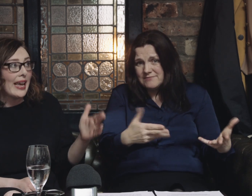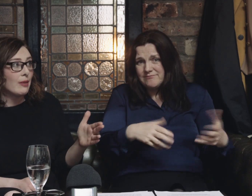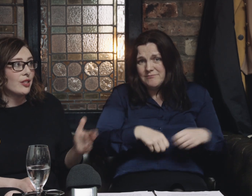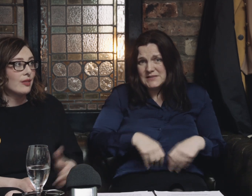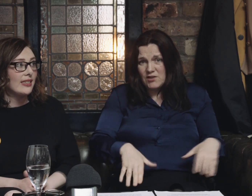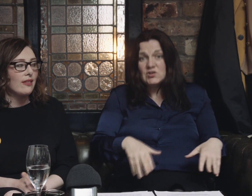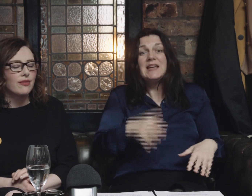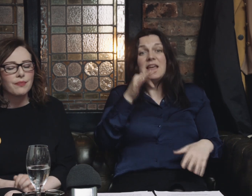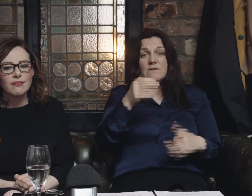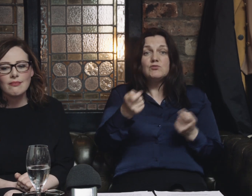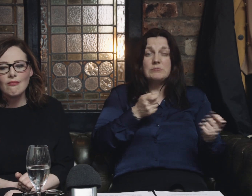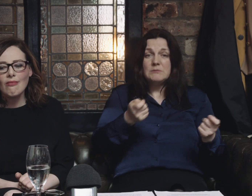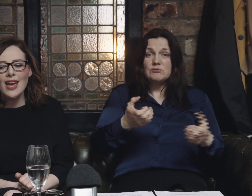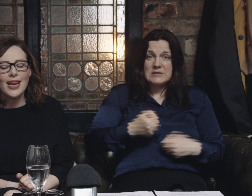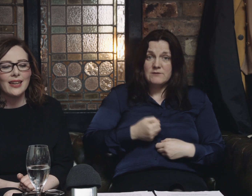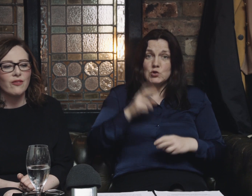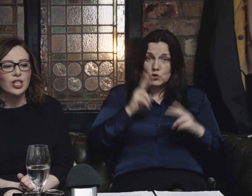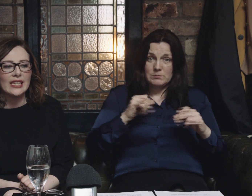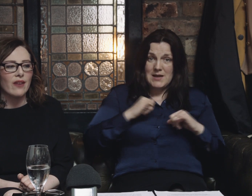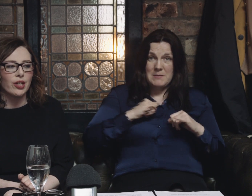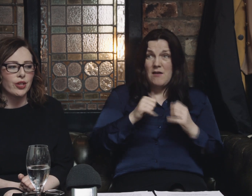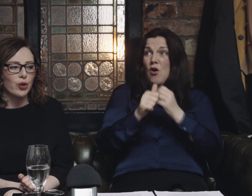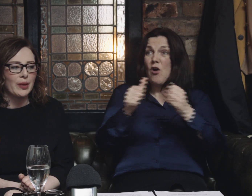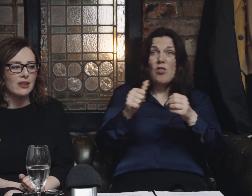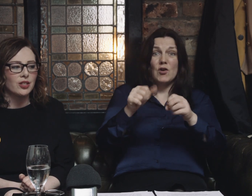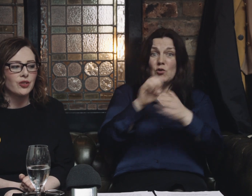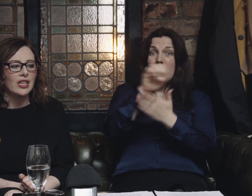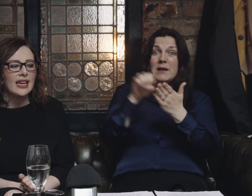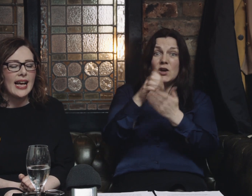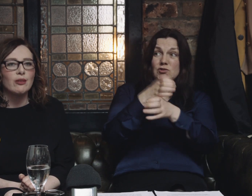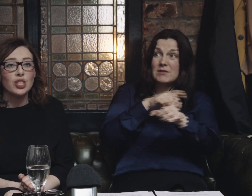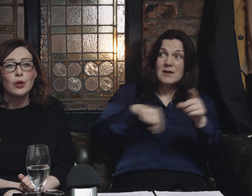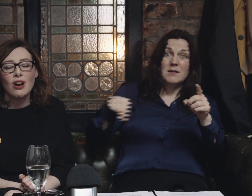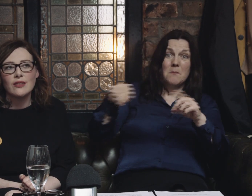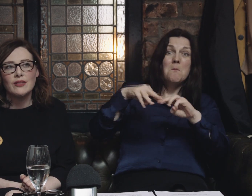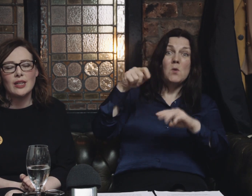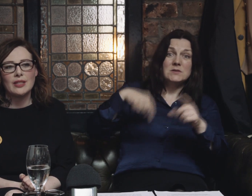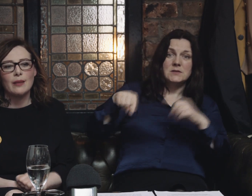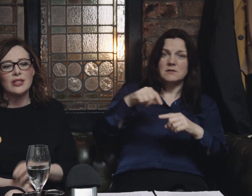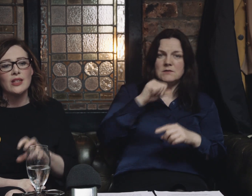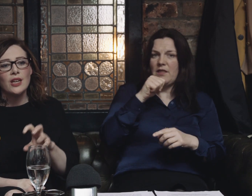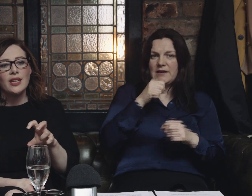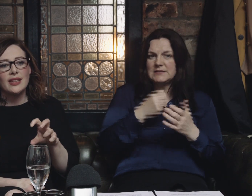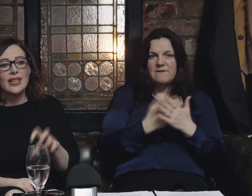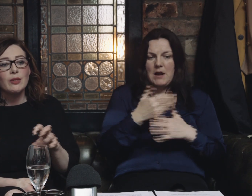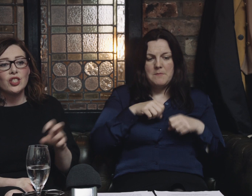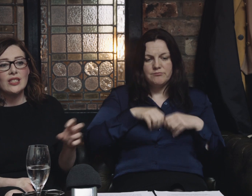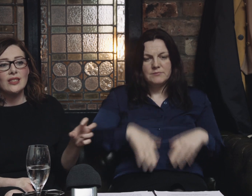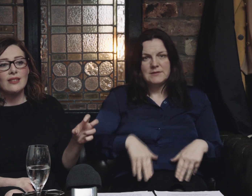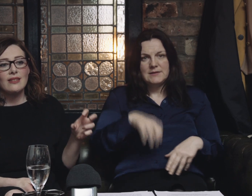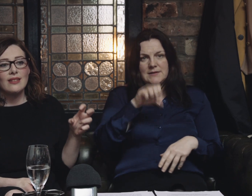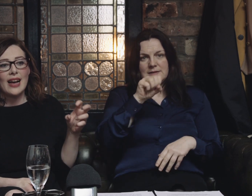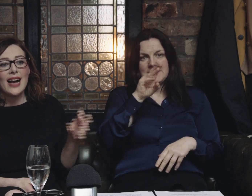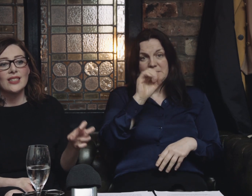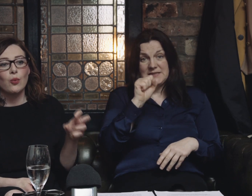would have been able to receive in virtually every other European country, she would not have developed sepsis. The sepsis